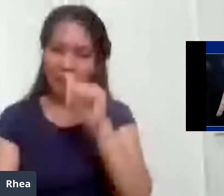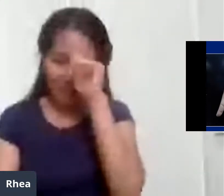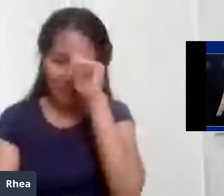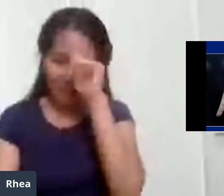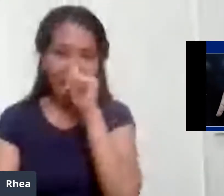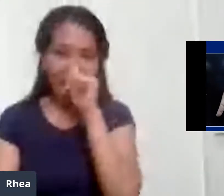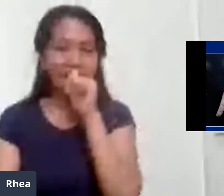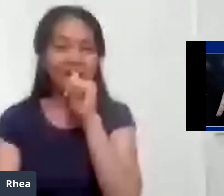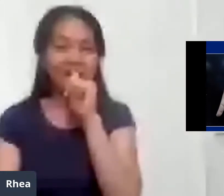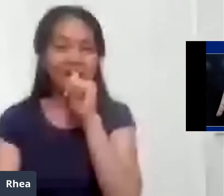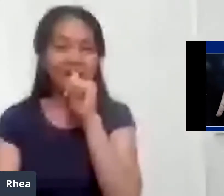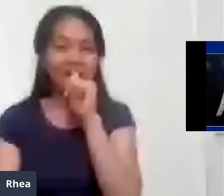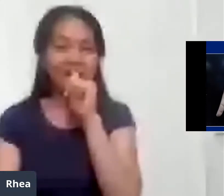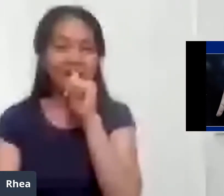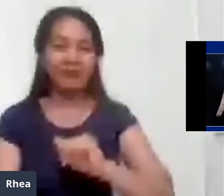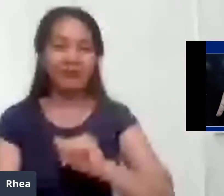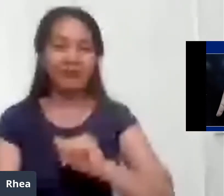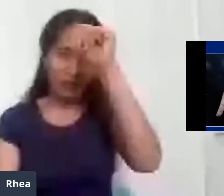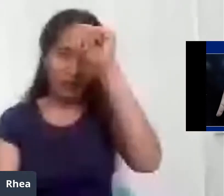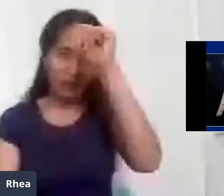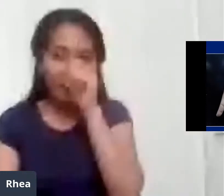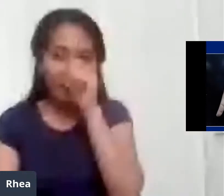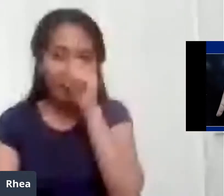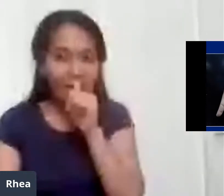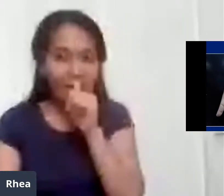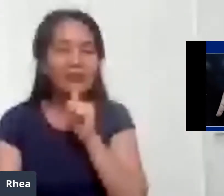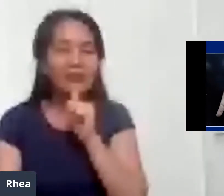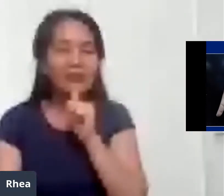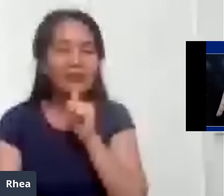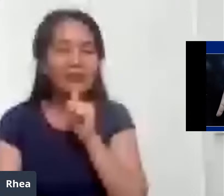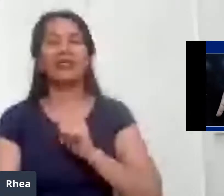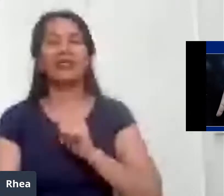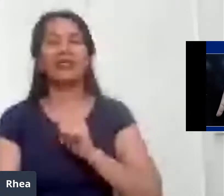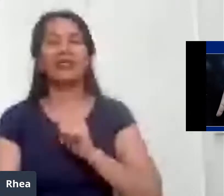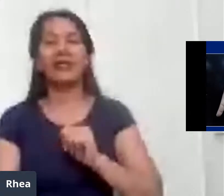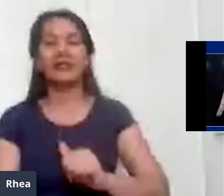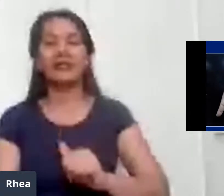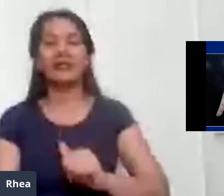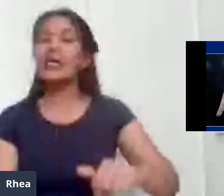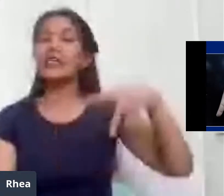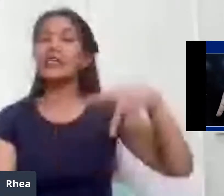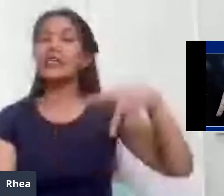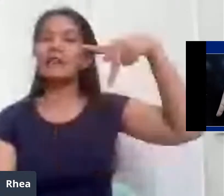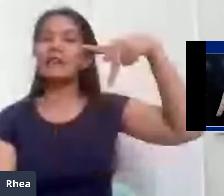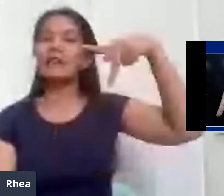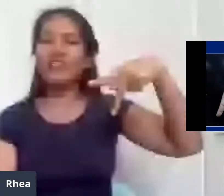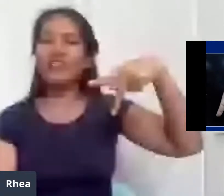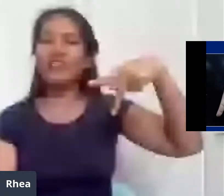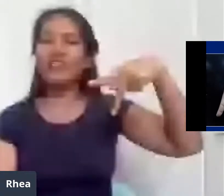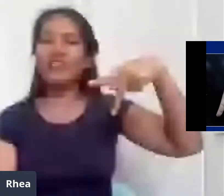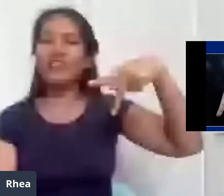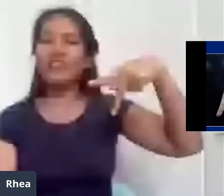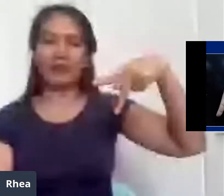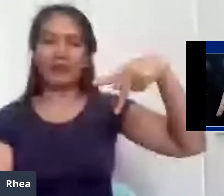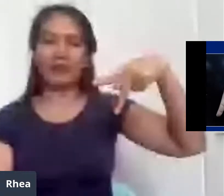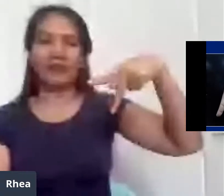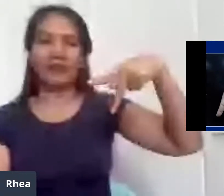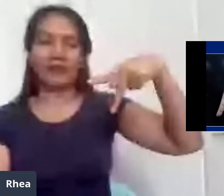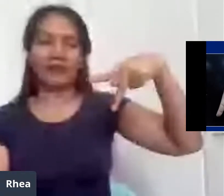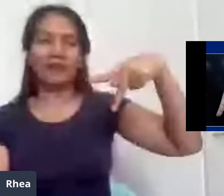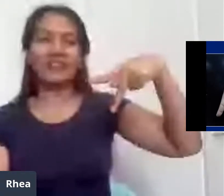Should be patient staying inside our house. Should be patient staying inside our house. It could be patient,